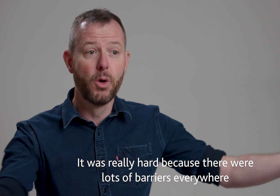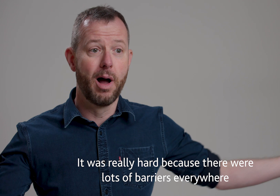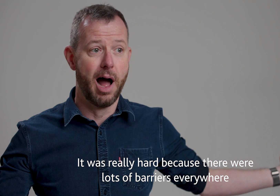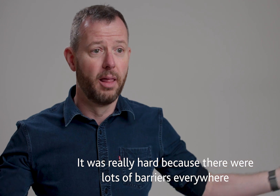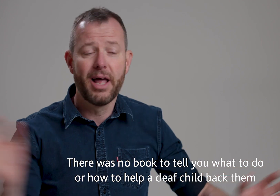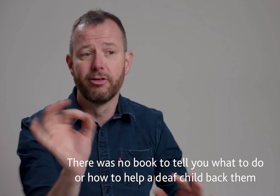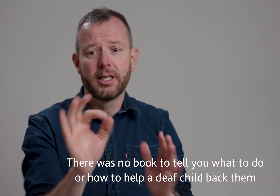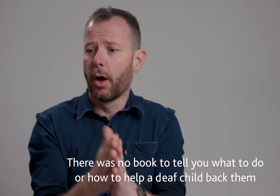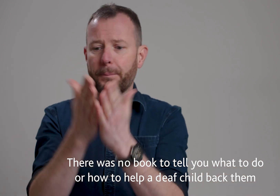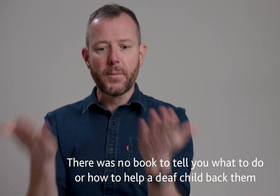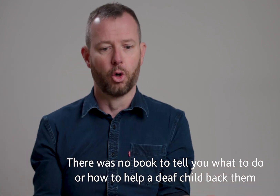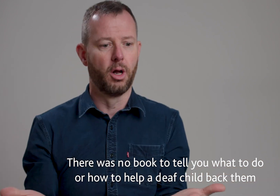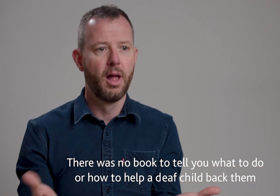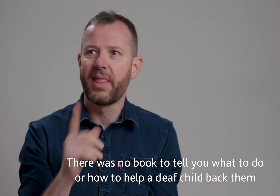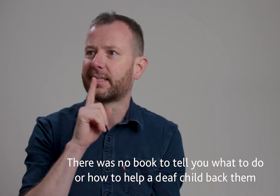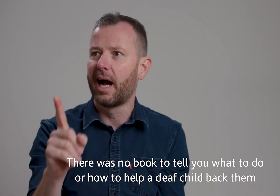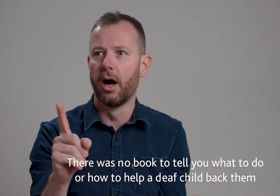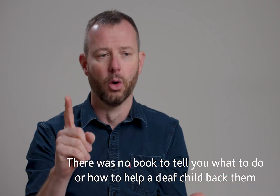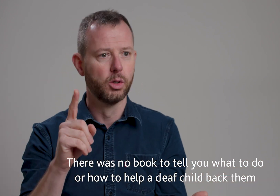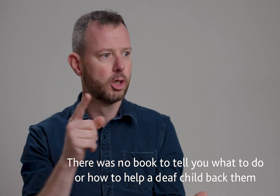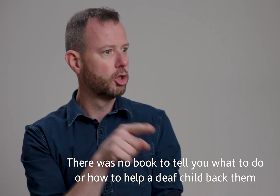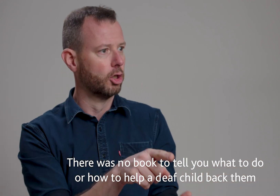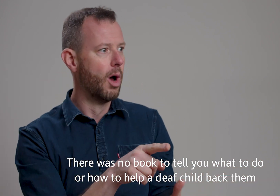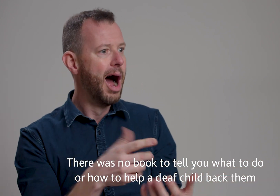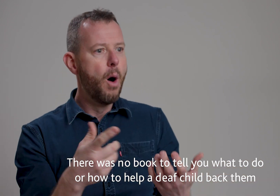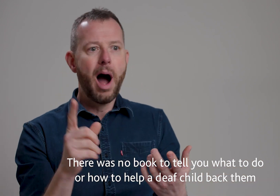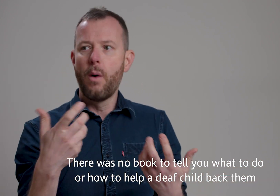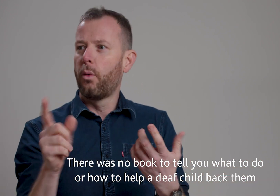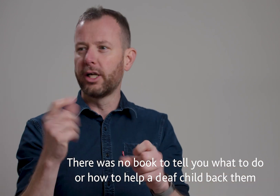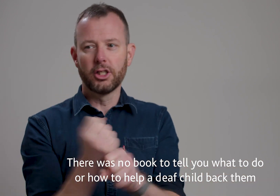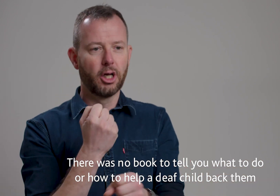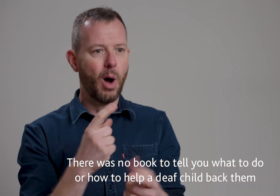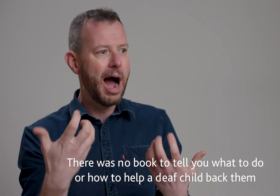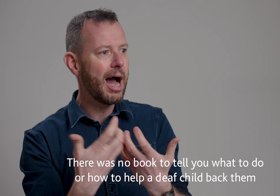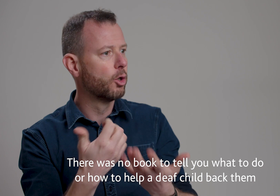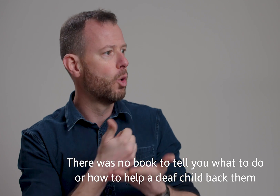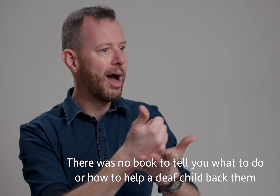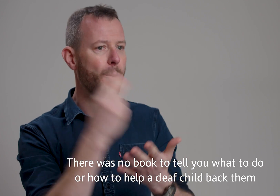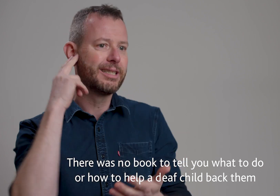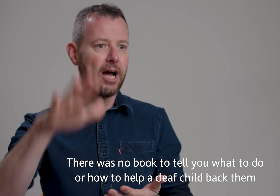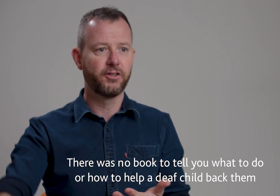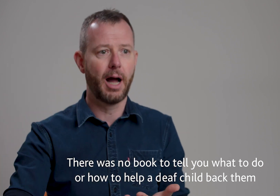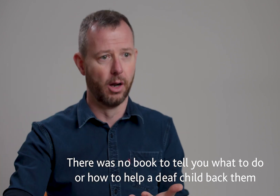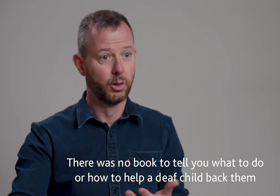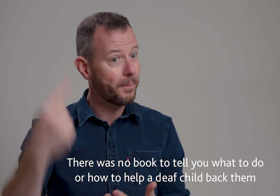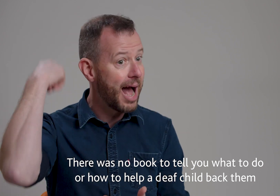everywhere. There was no book that told you what to do, how to help a deaf style